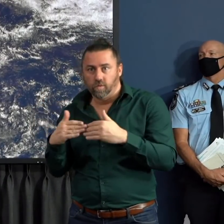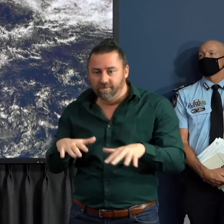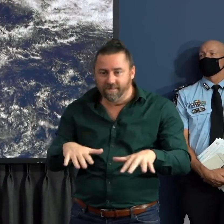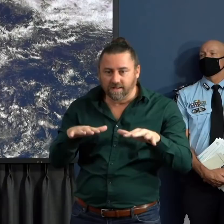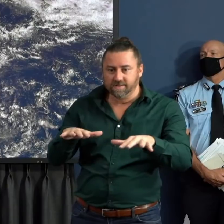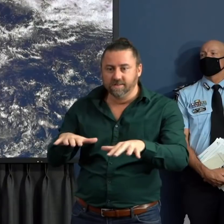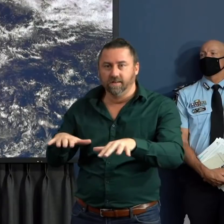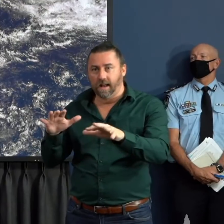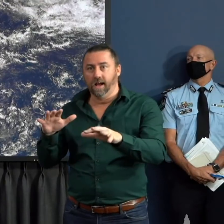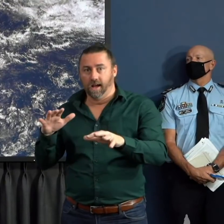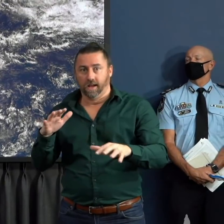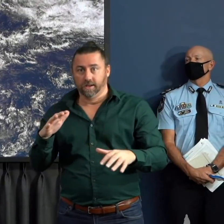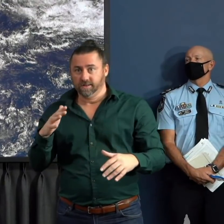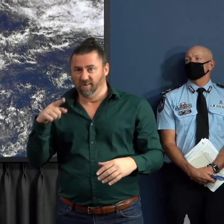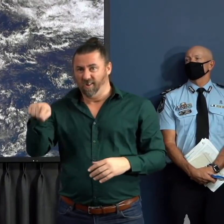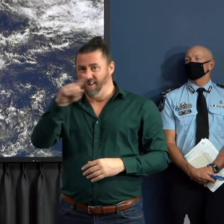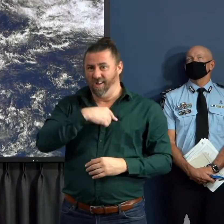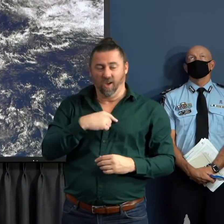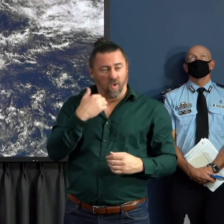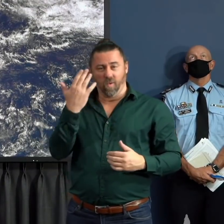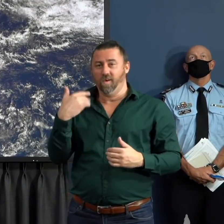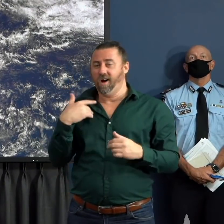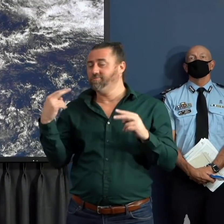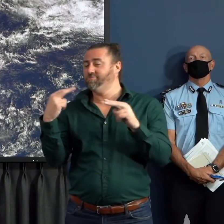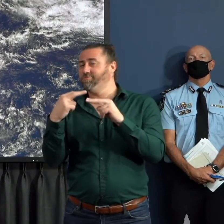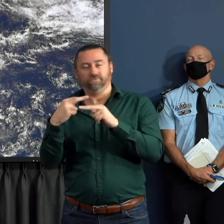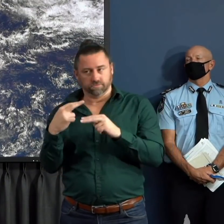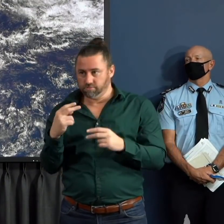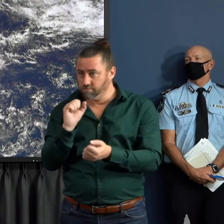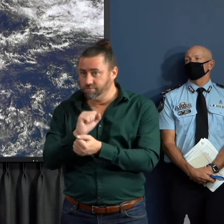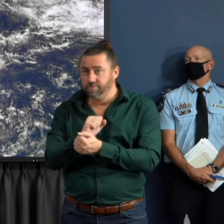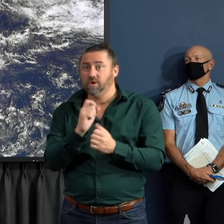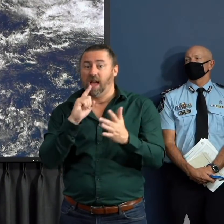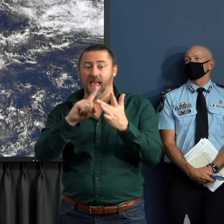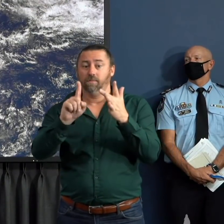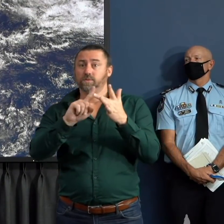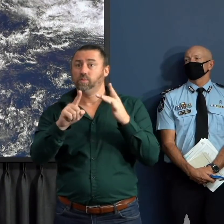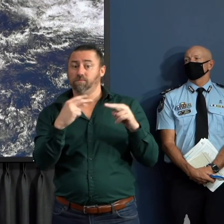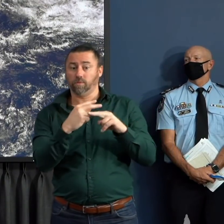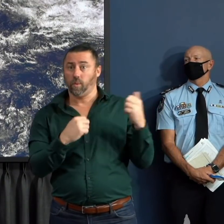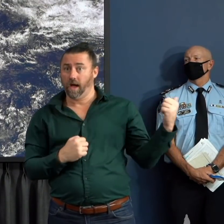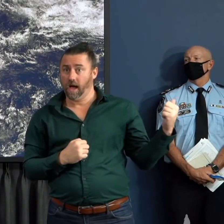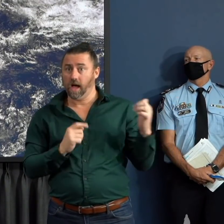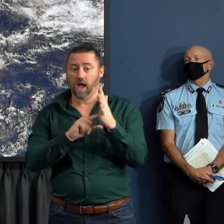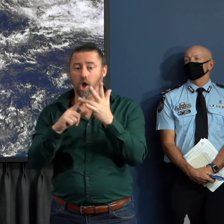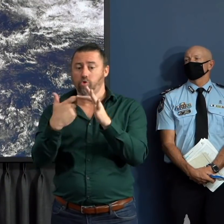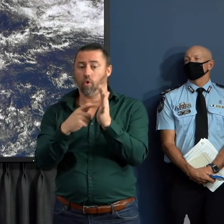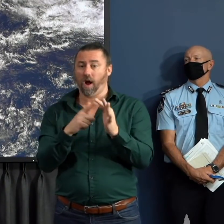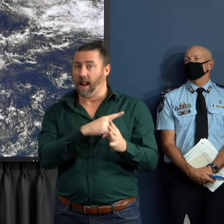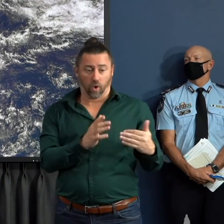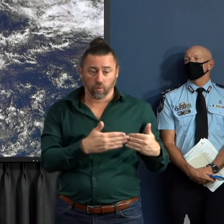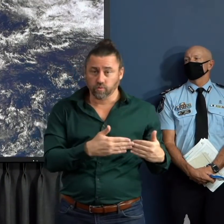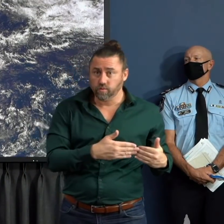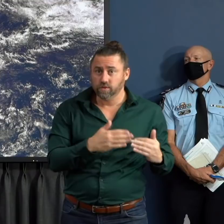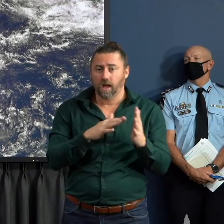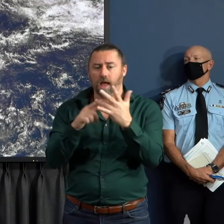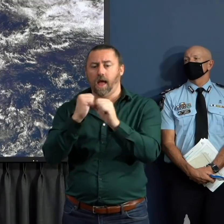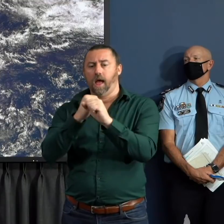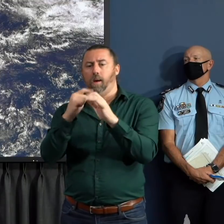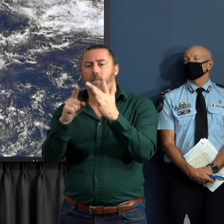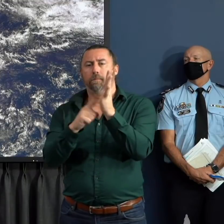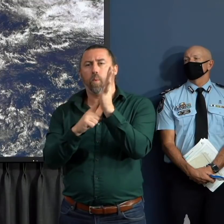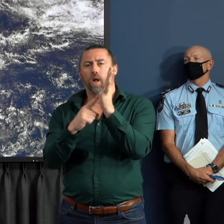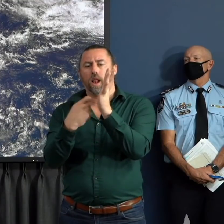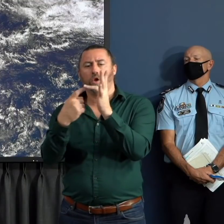we've seen some major roads be cut in Brisbane, like Ipswich Motorway at Rocklea, Moggle Road at Kenmore and